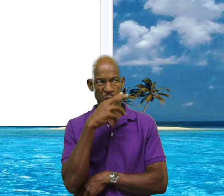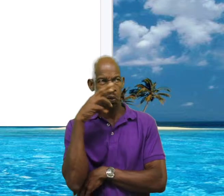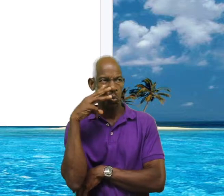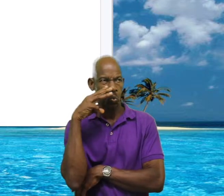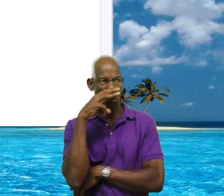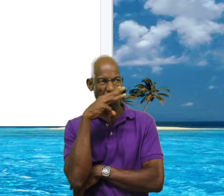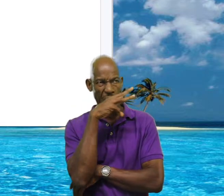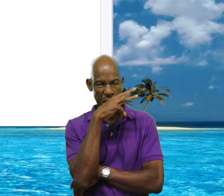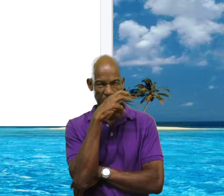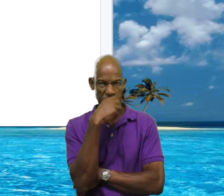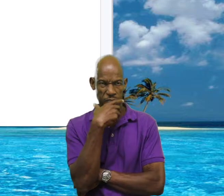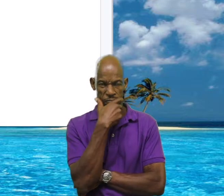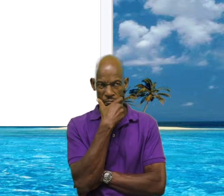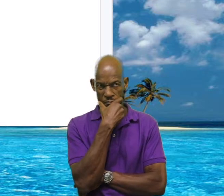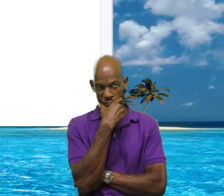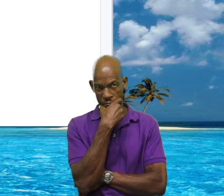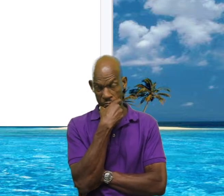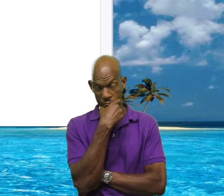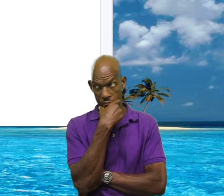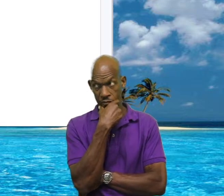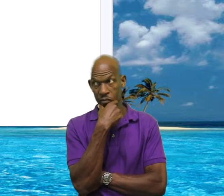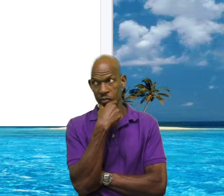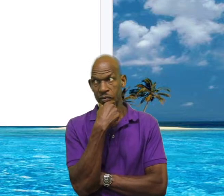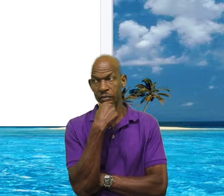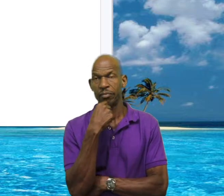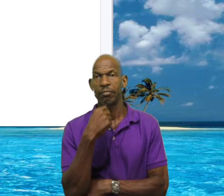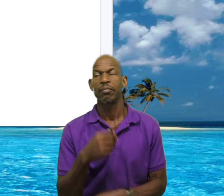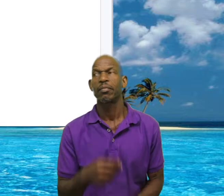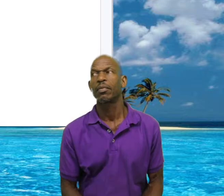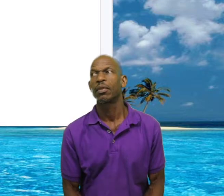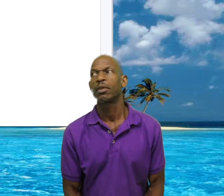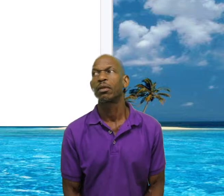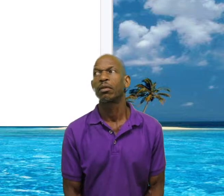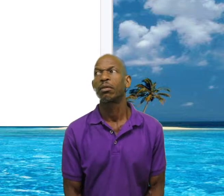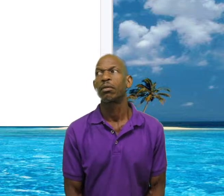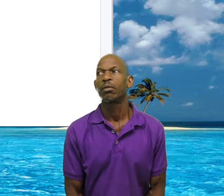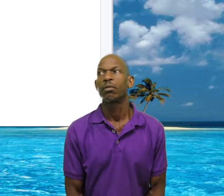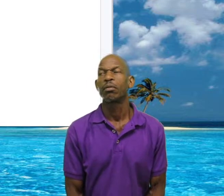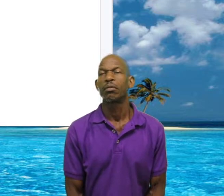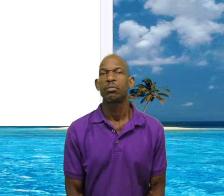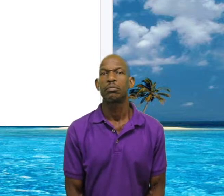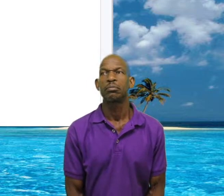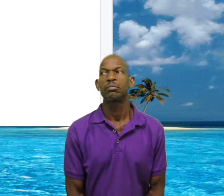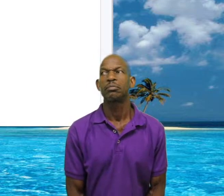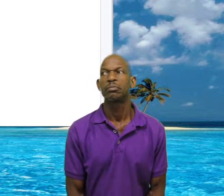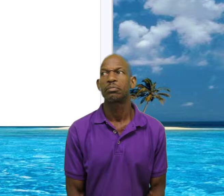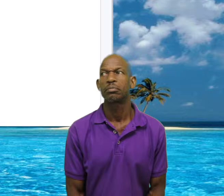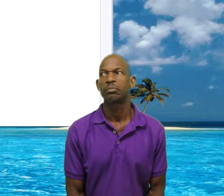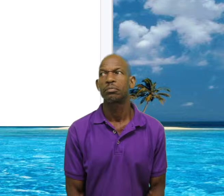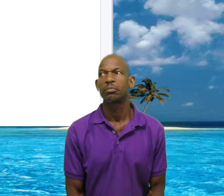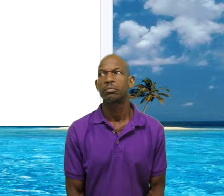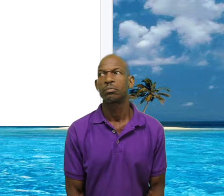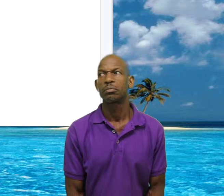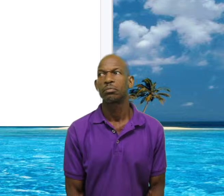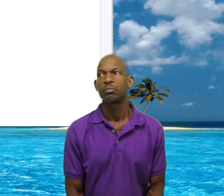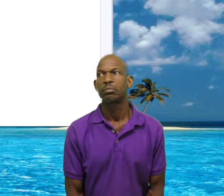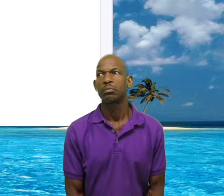word, the meaning of this word is that these are words that have the same,